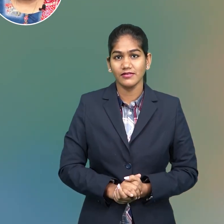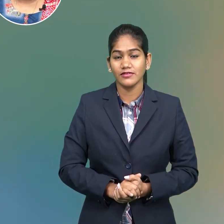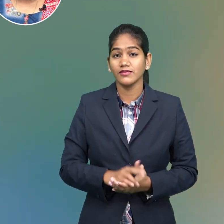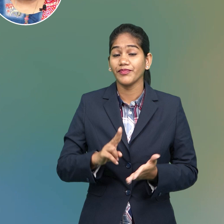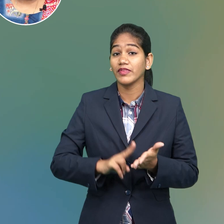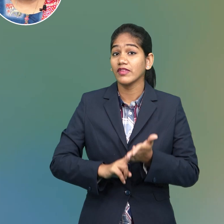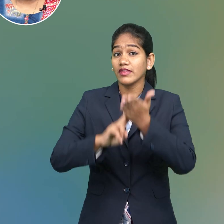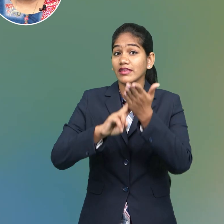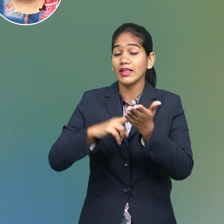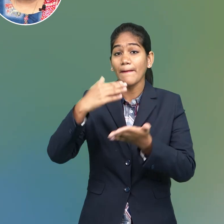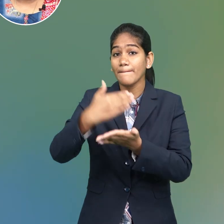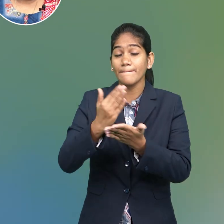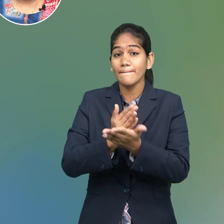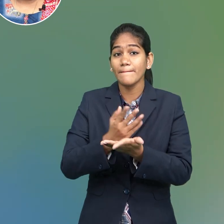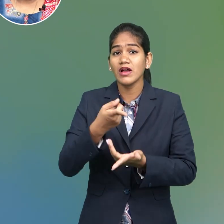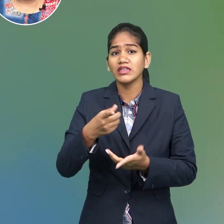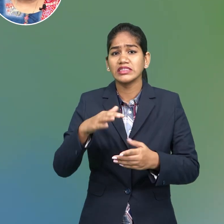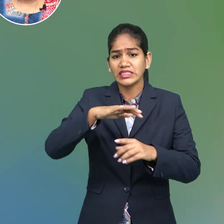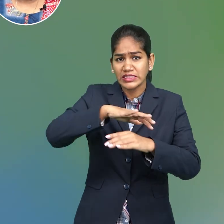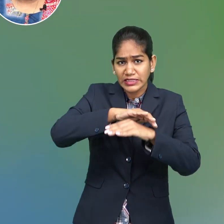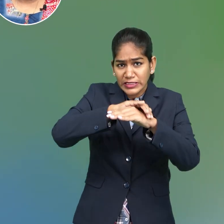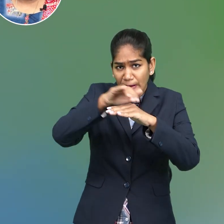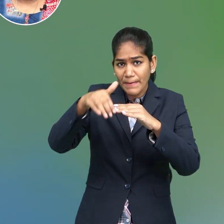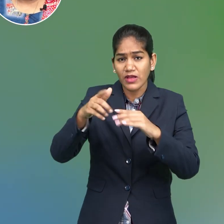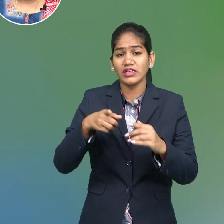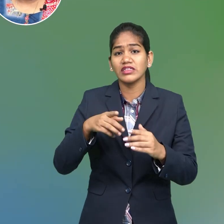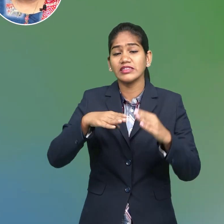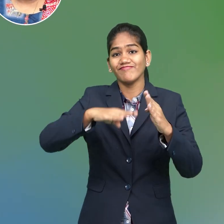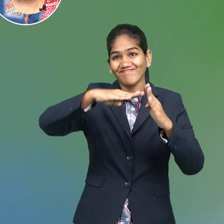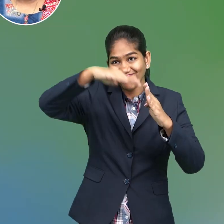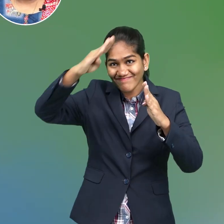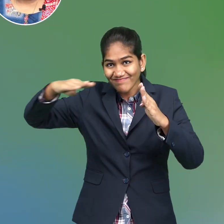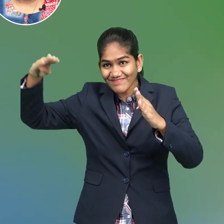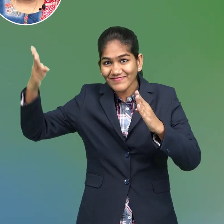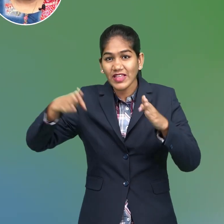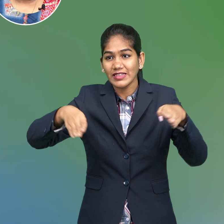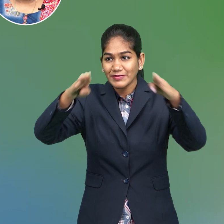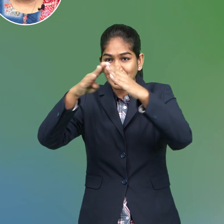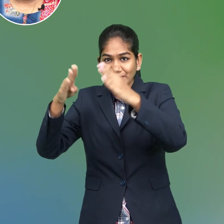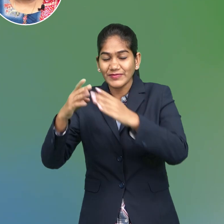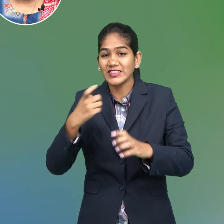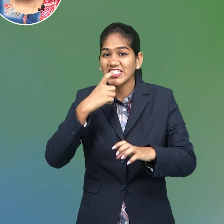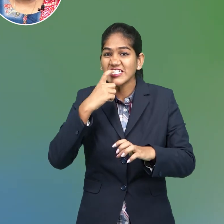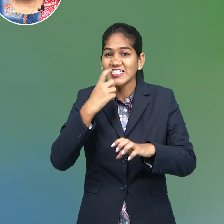The northern portion is bound by the Himalayas.